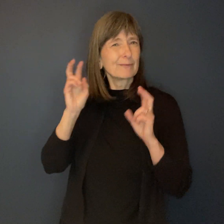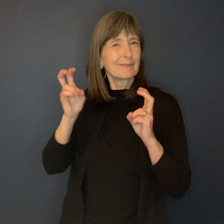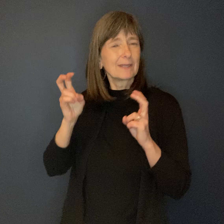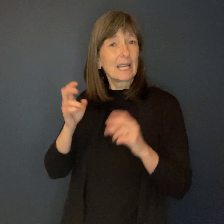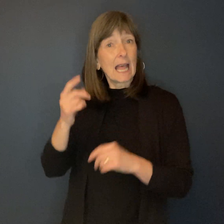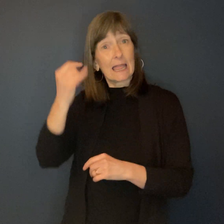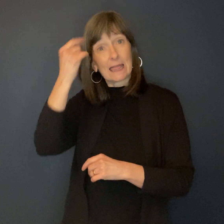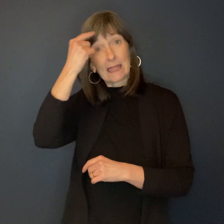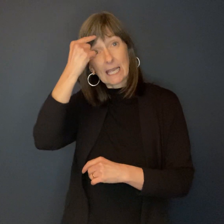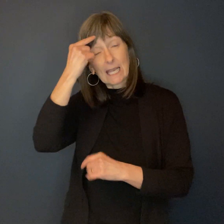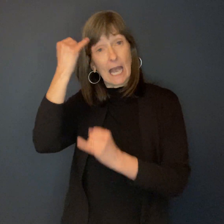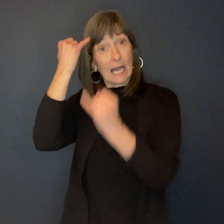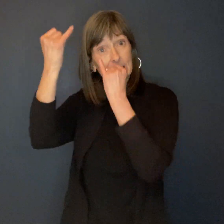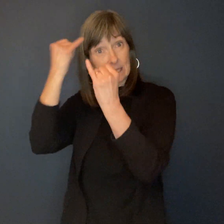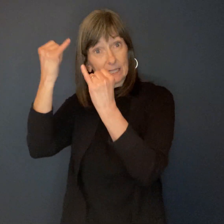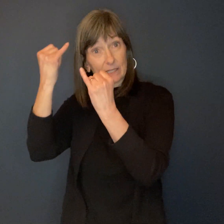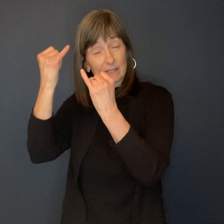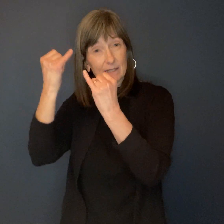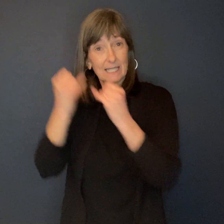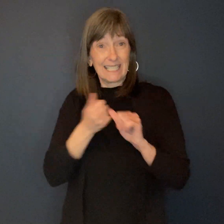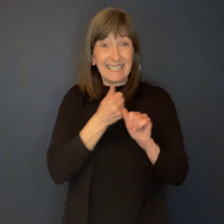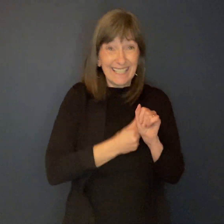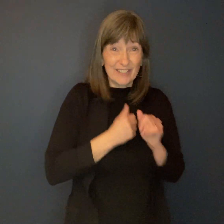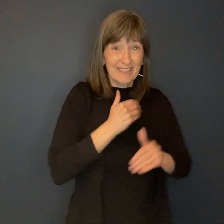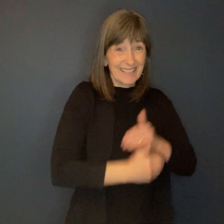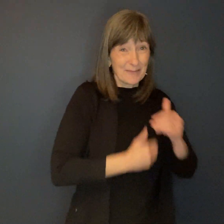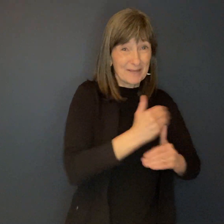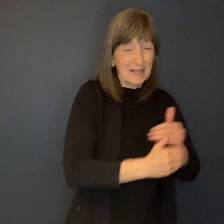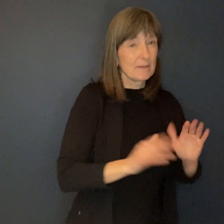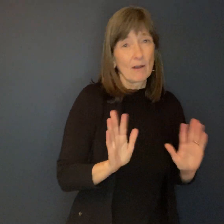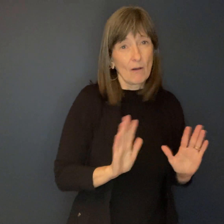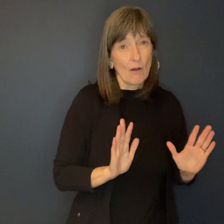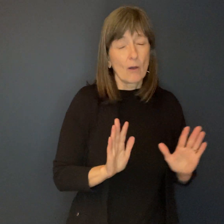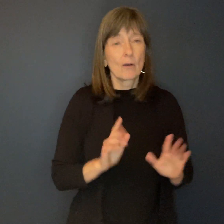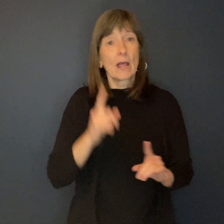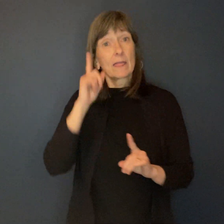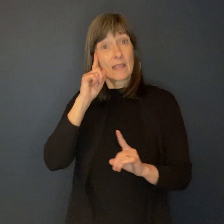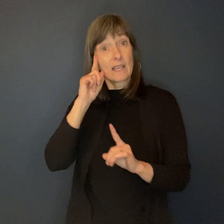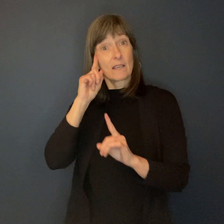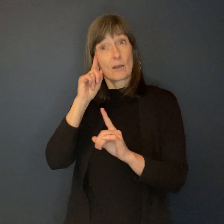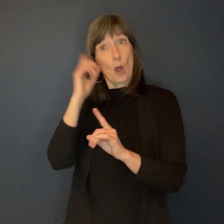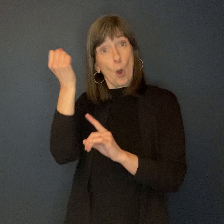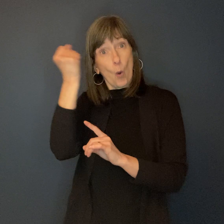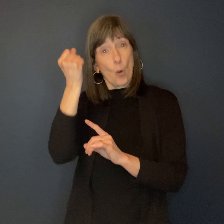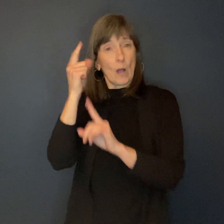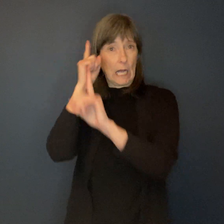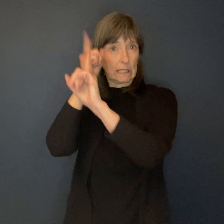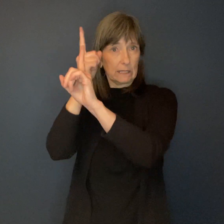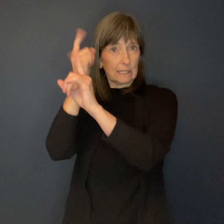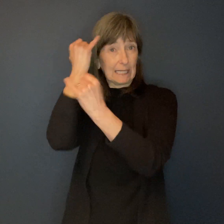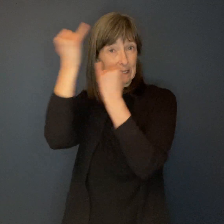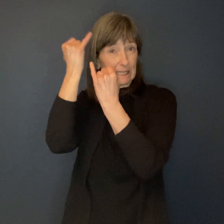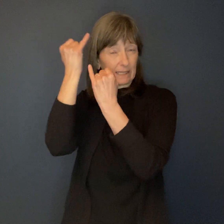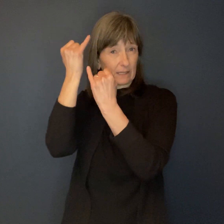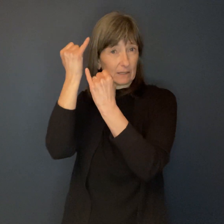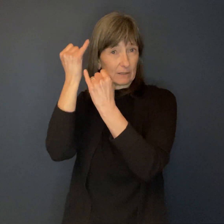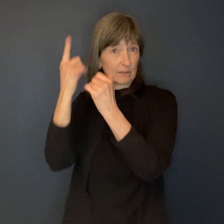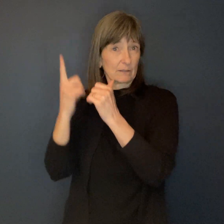Those kinds of ideas, and also I think and I hope the importance of keeping the